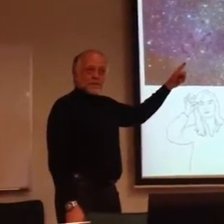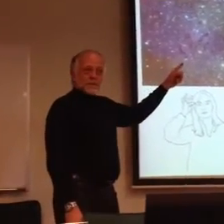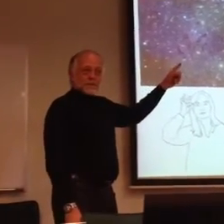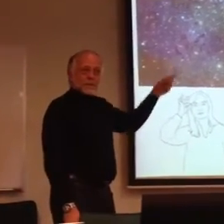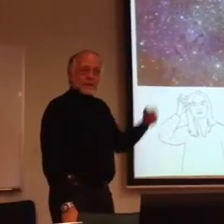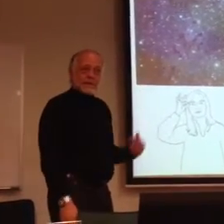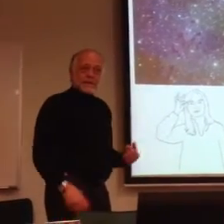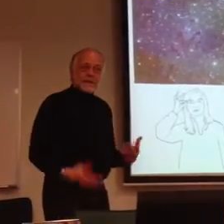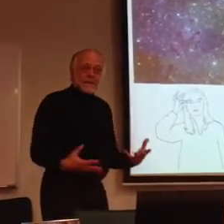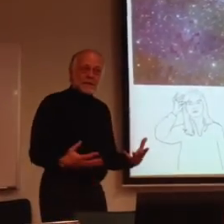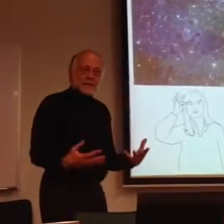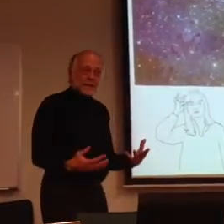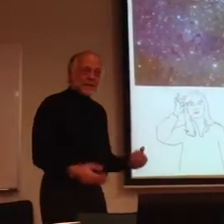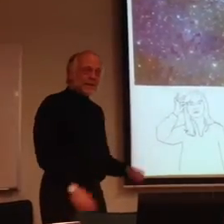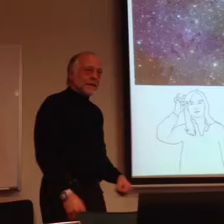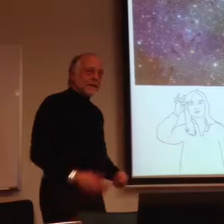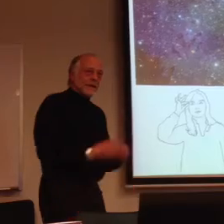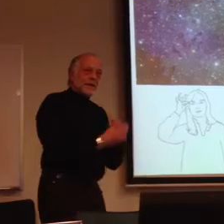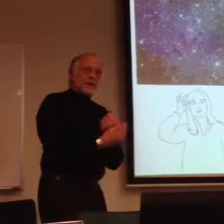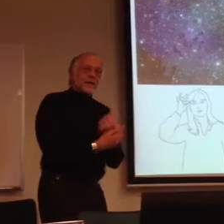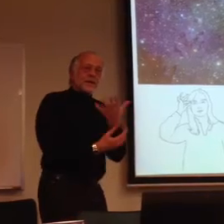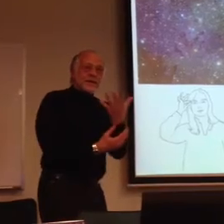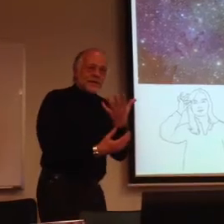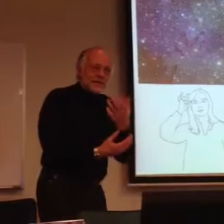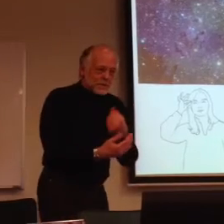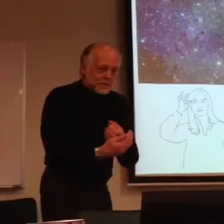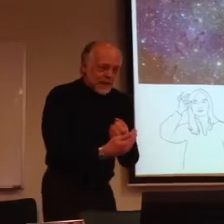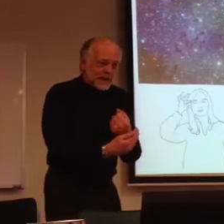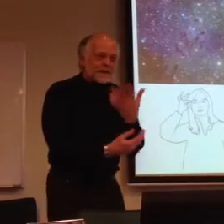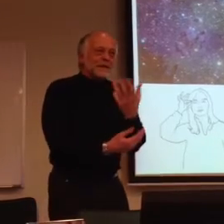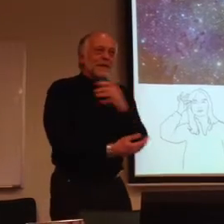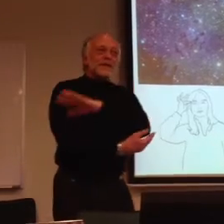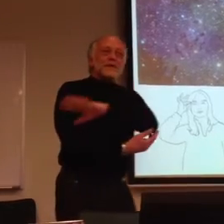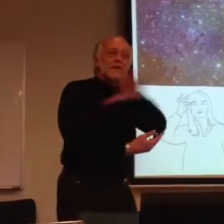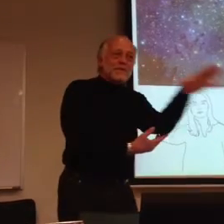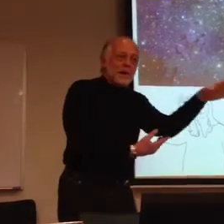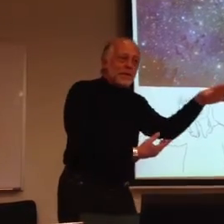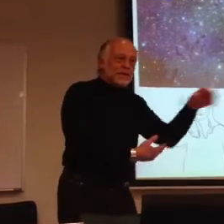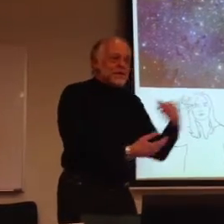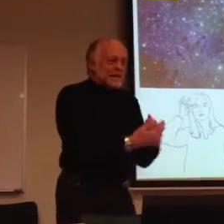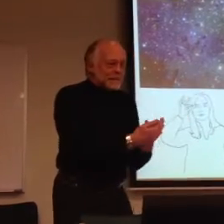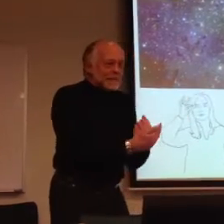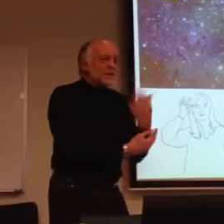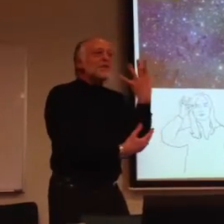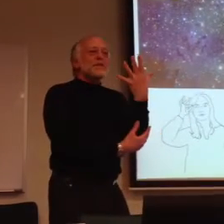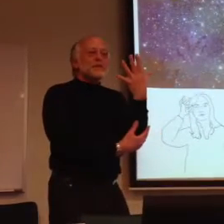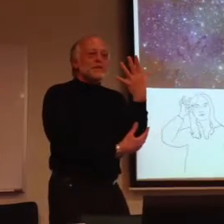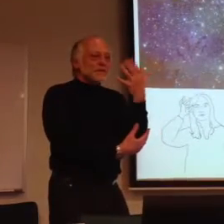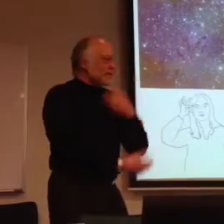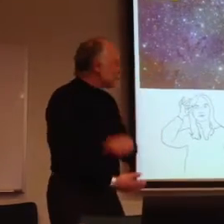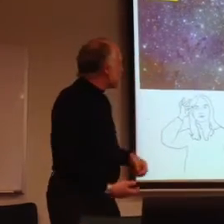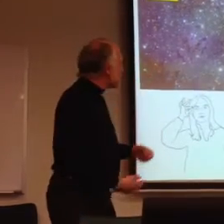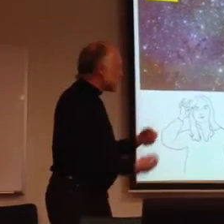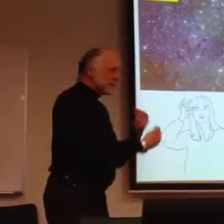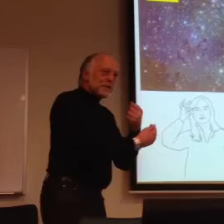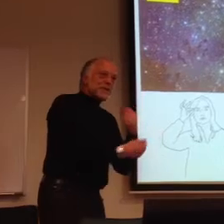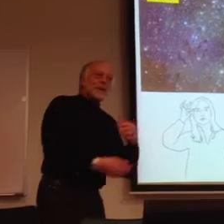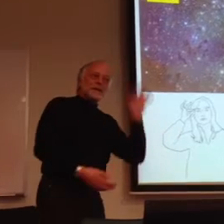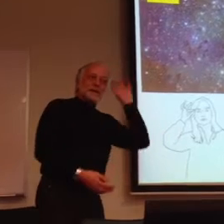since it's appeared. The news of today, the newspaper gives the news of today. So you take a